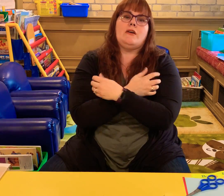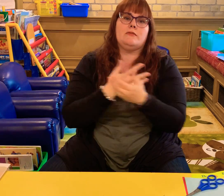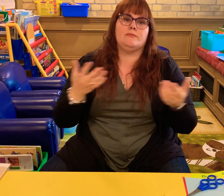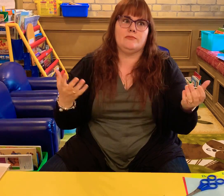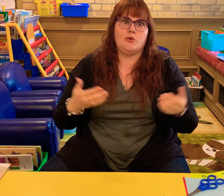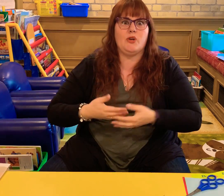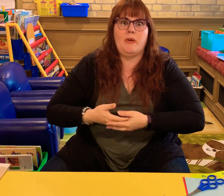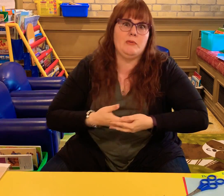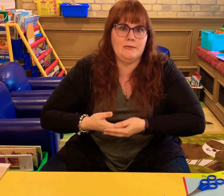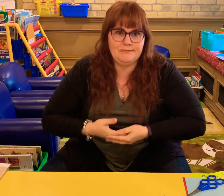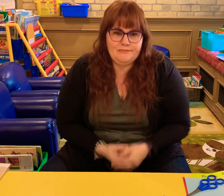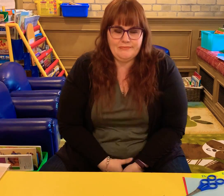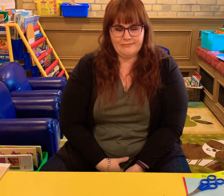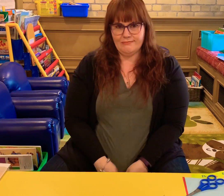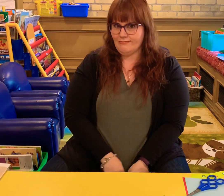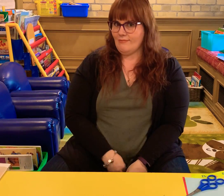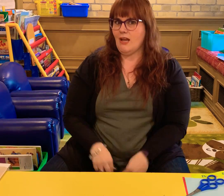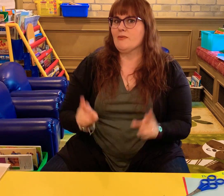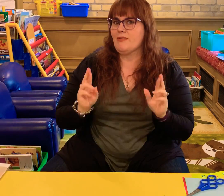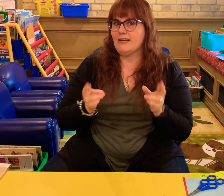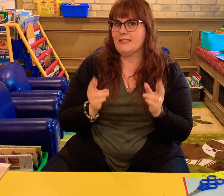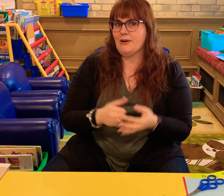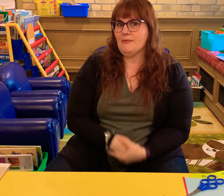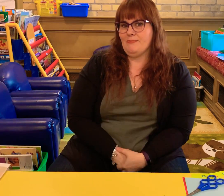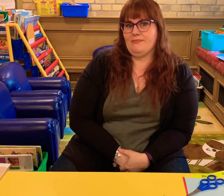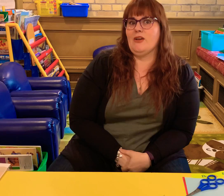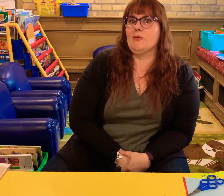or your baby are we ready to go okay